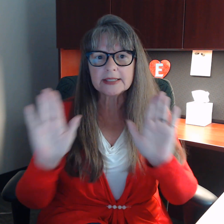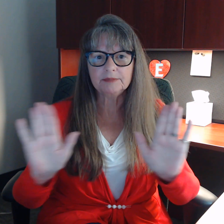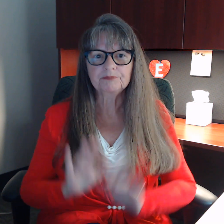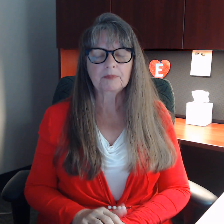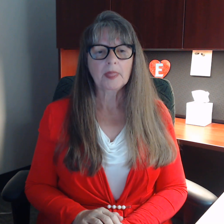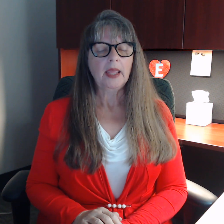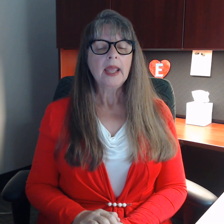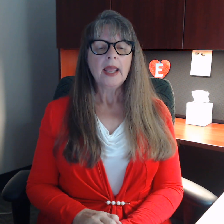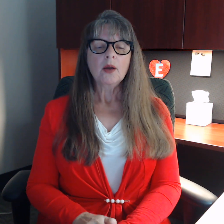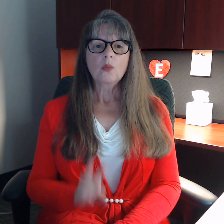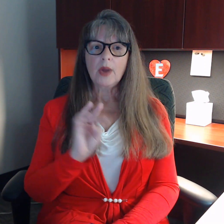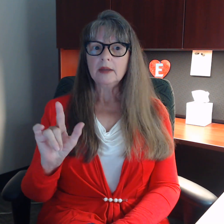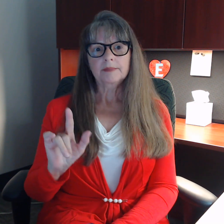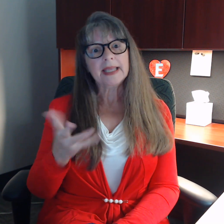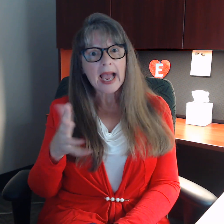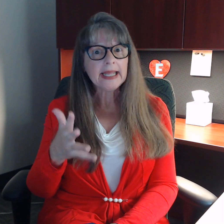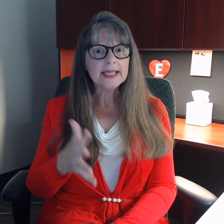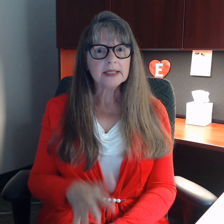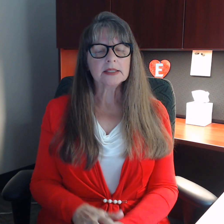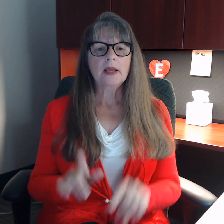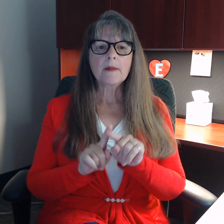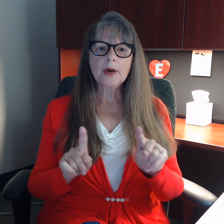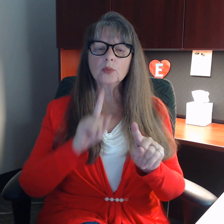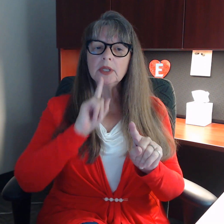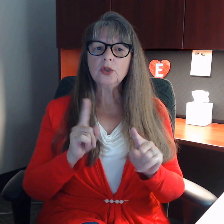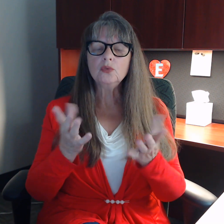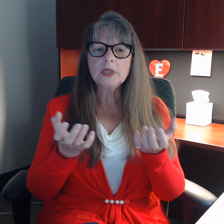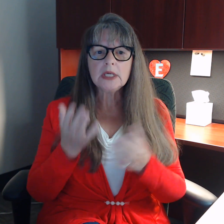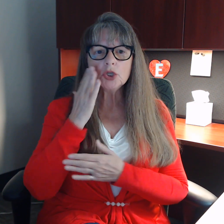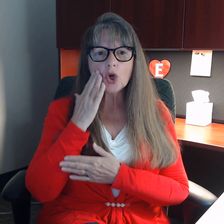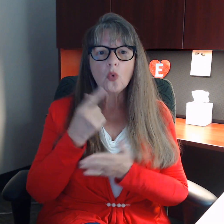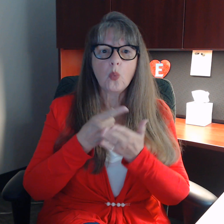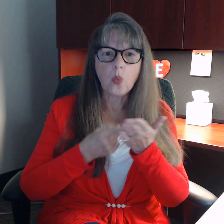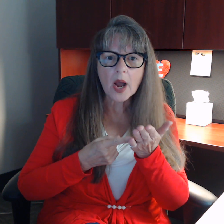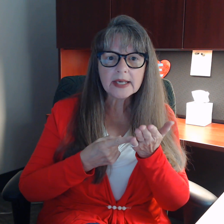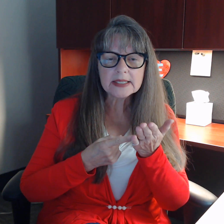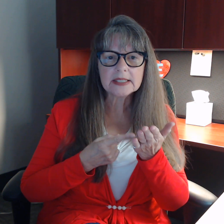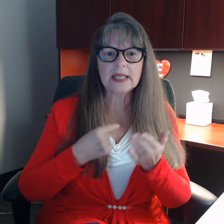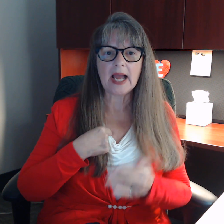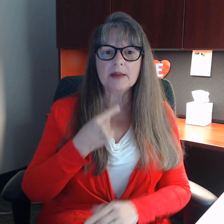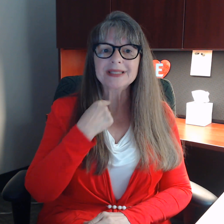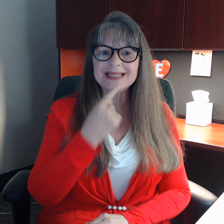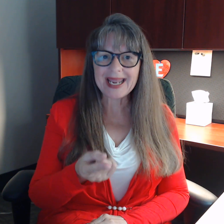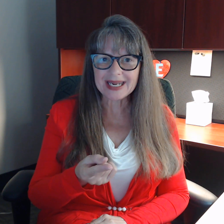lesson? Well, it kind of is, but really you need to know, what is it that I'm saying?